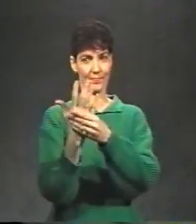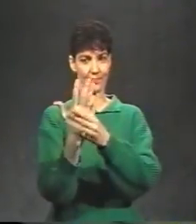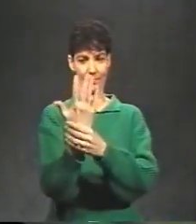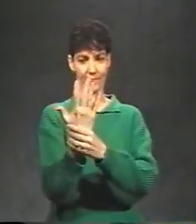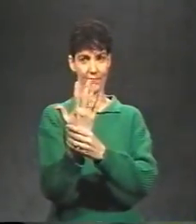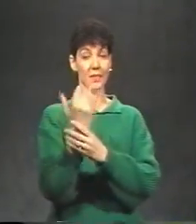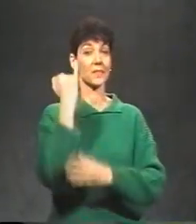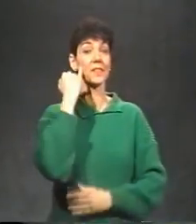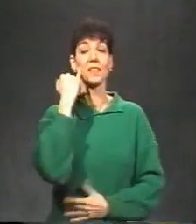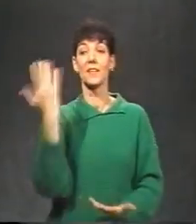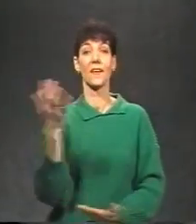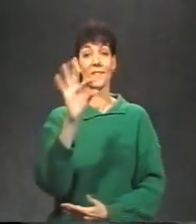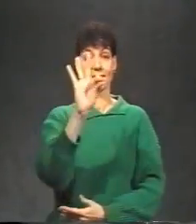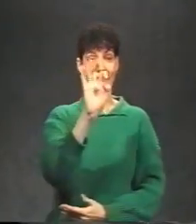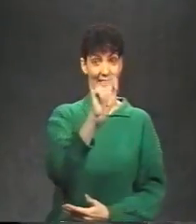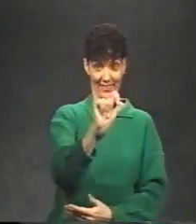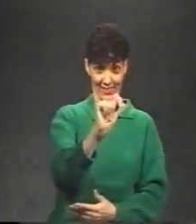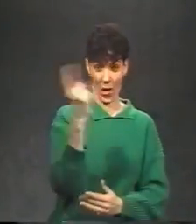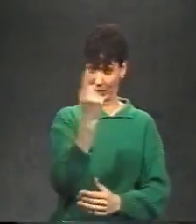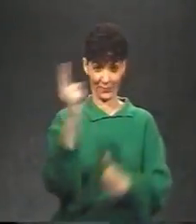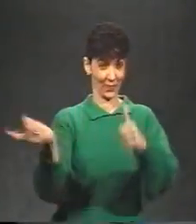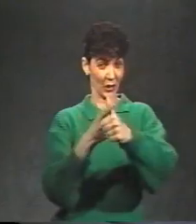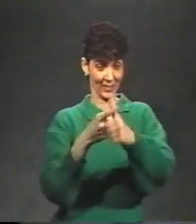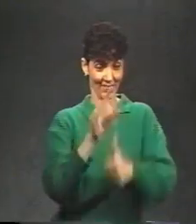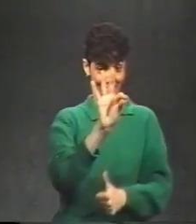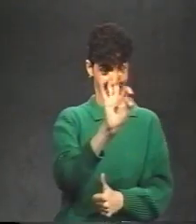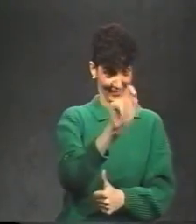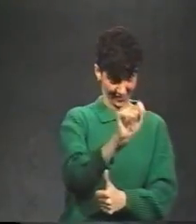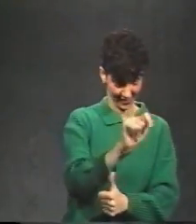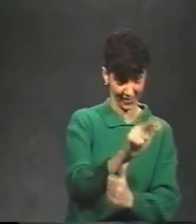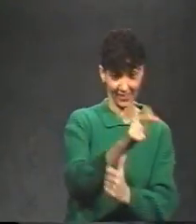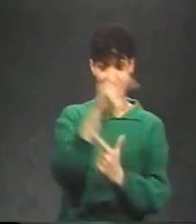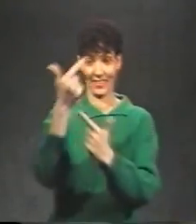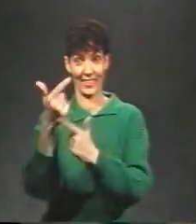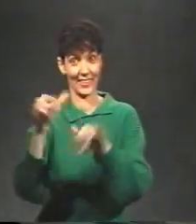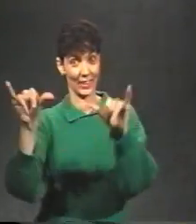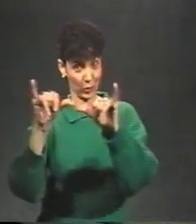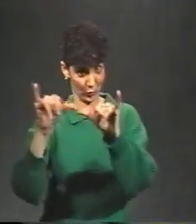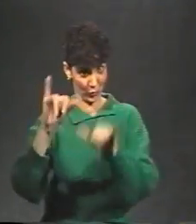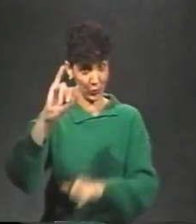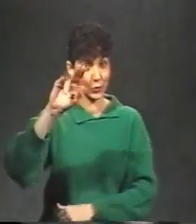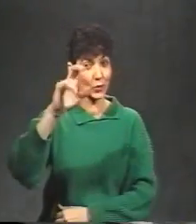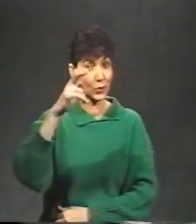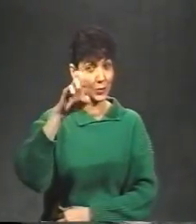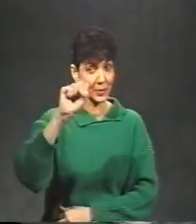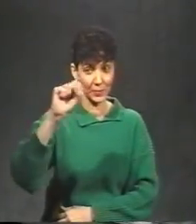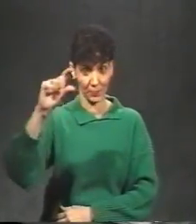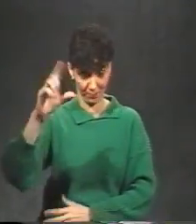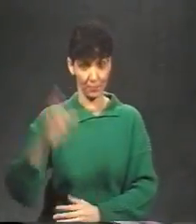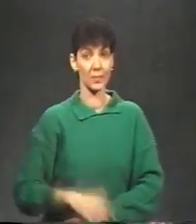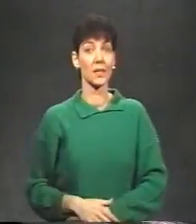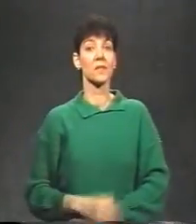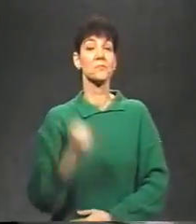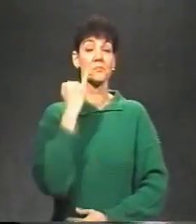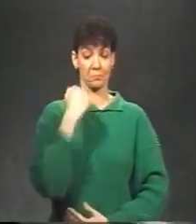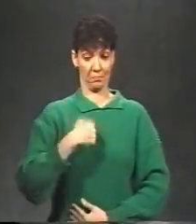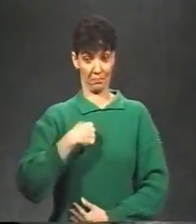and inches. The palm always faces the signer, and the inches number is made in a separate